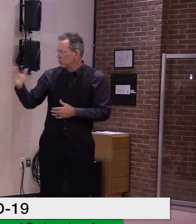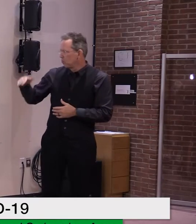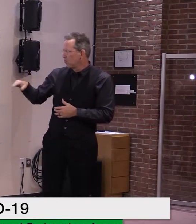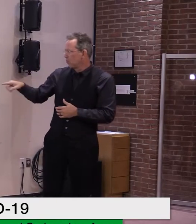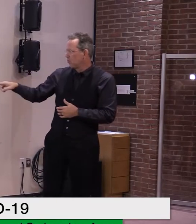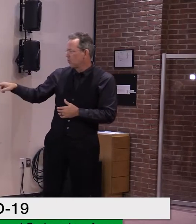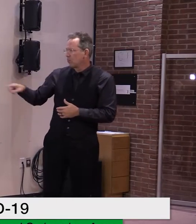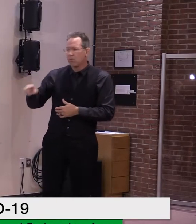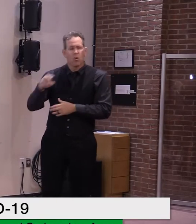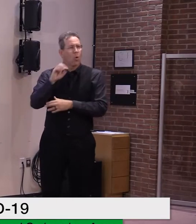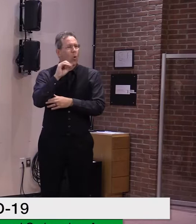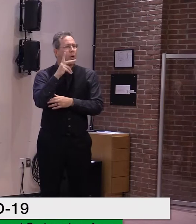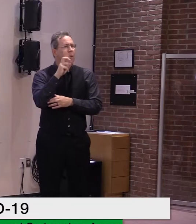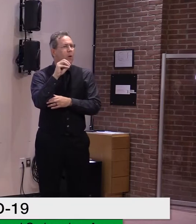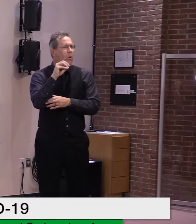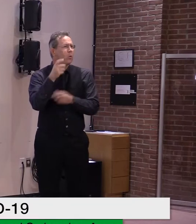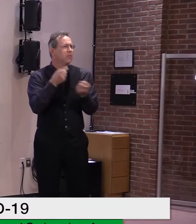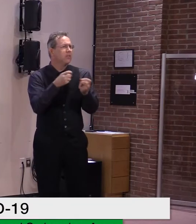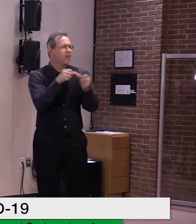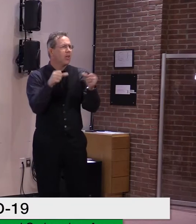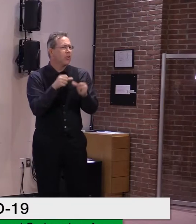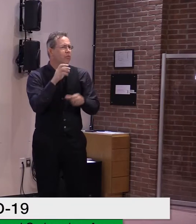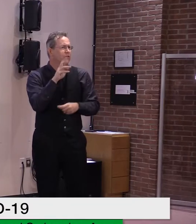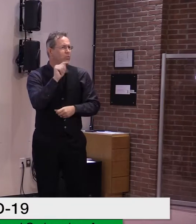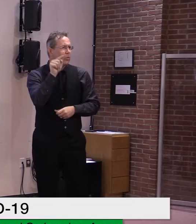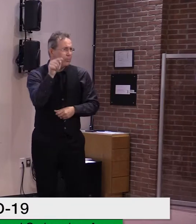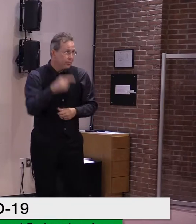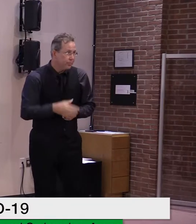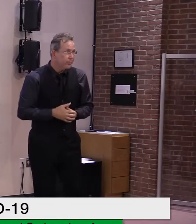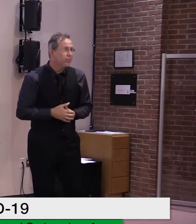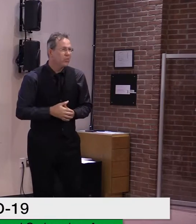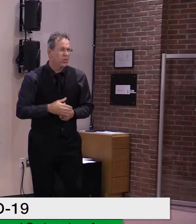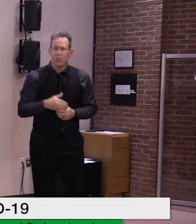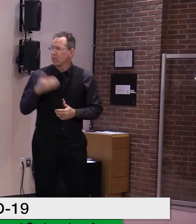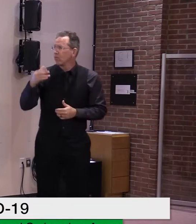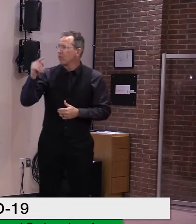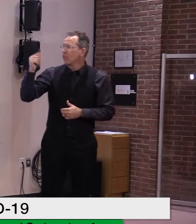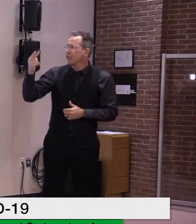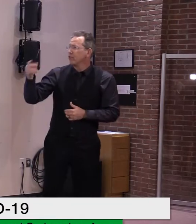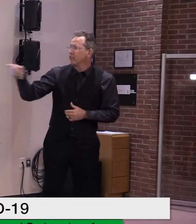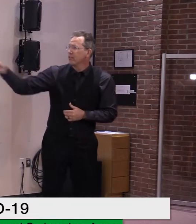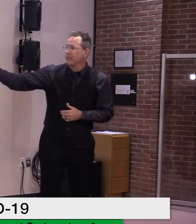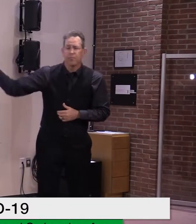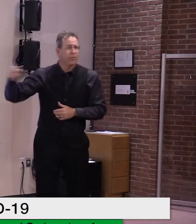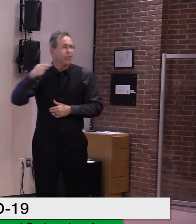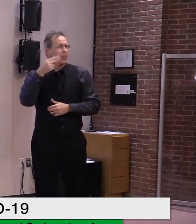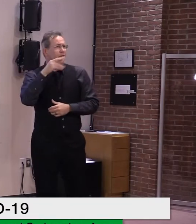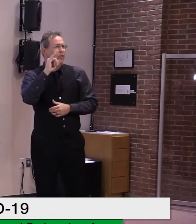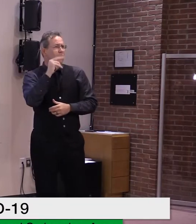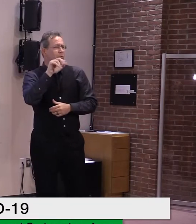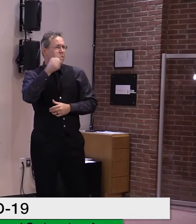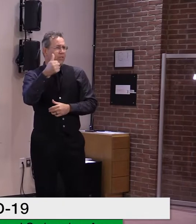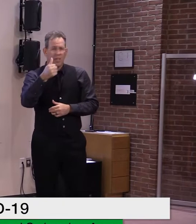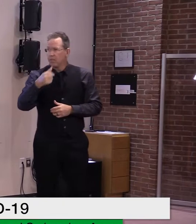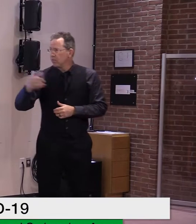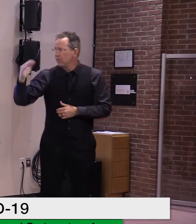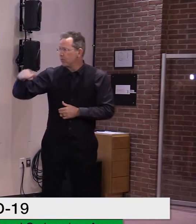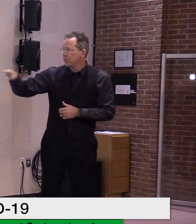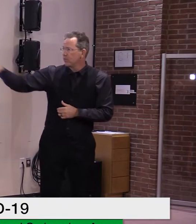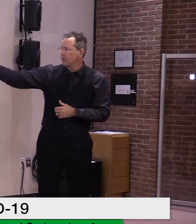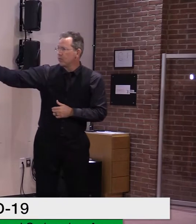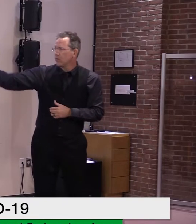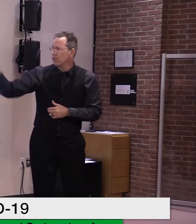in Middlebury. And then on Thursday, Northeastern Vermont Regional Hospital, Northwestern Medical